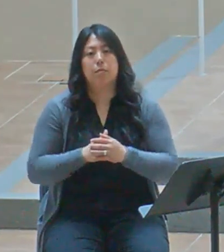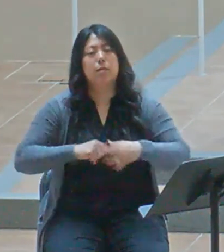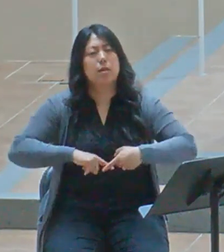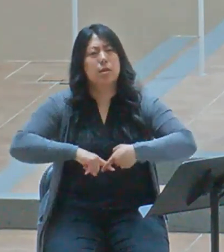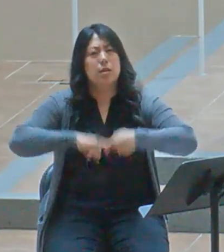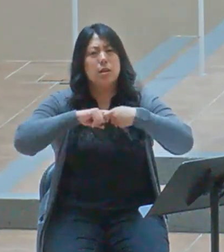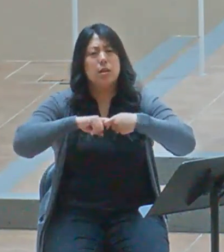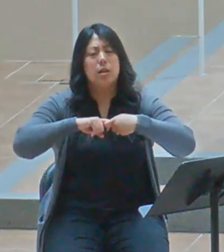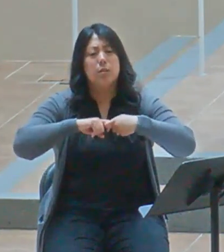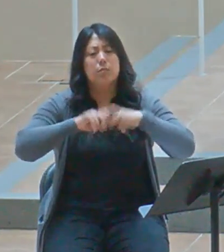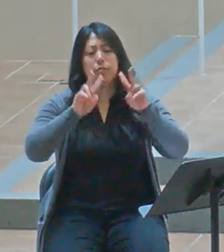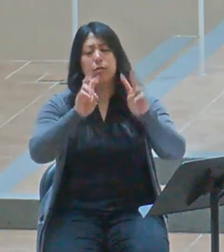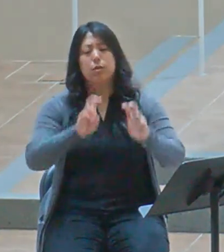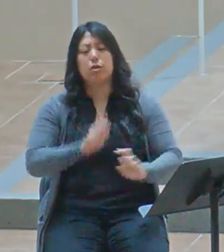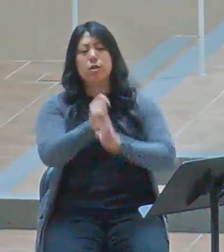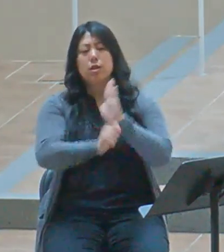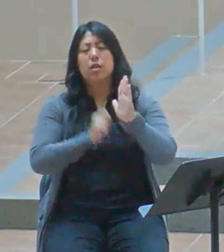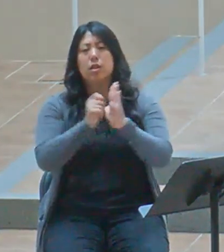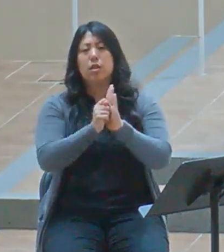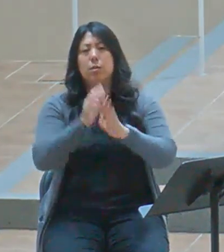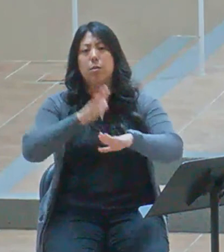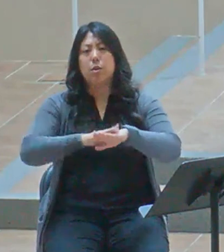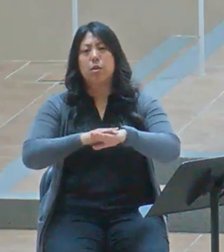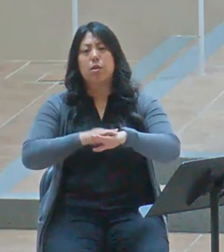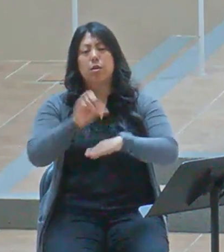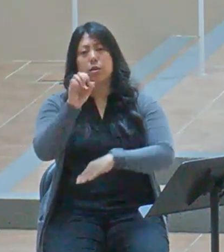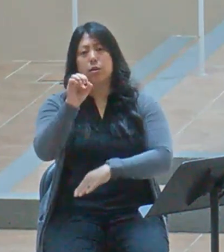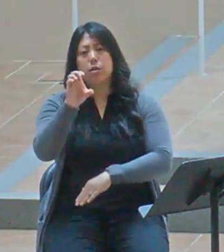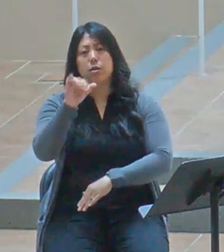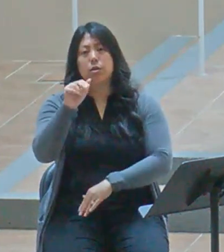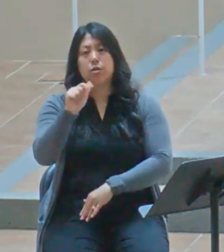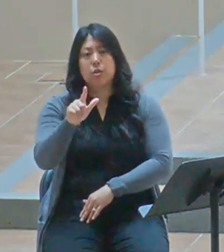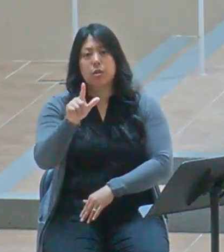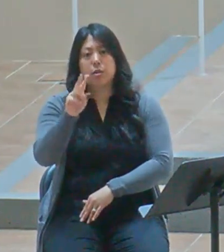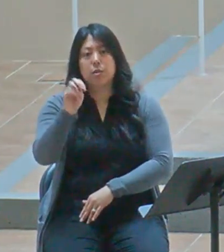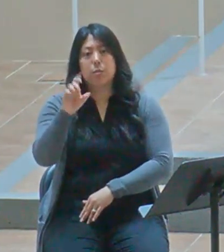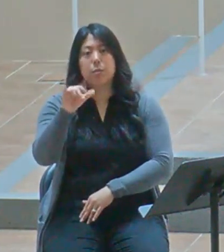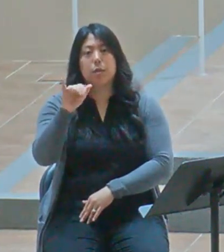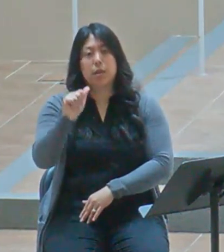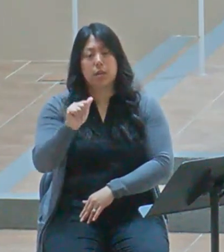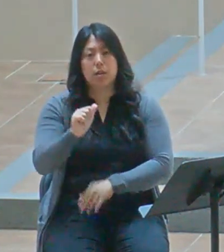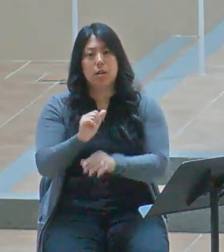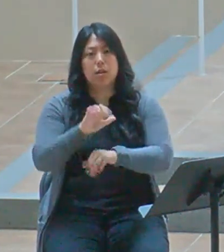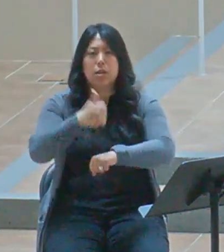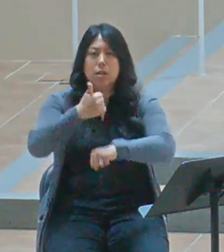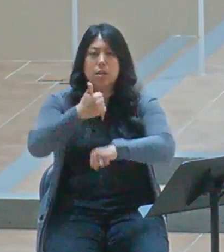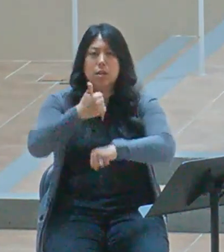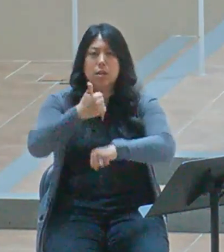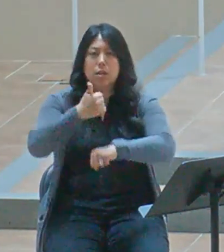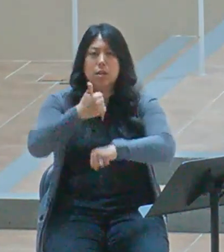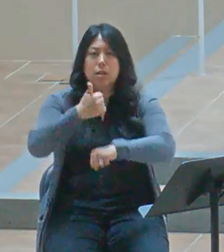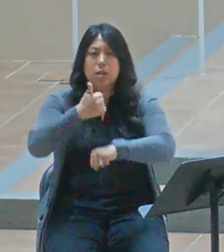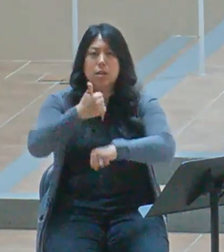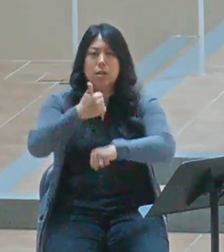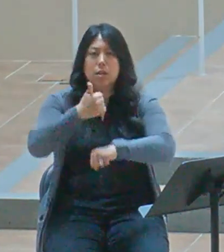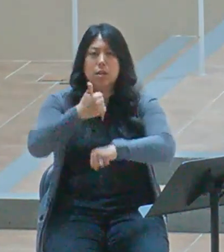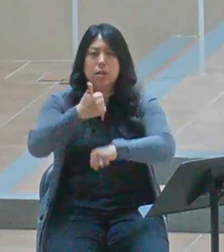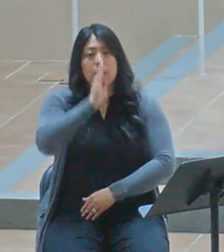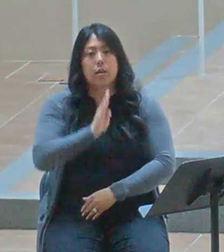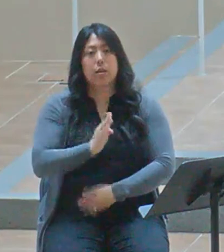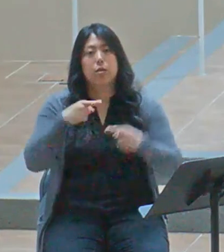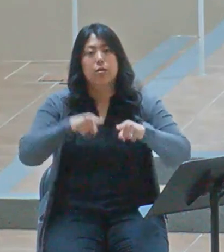look at the amount of time you spend on social media. Limit yourself and find God in